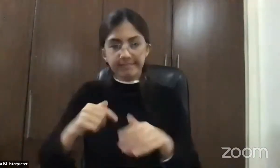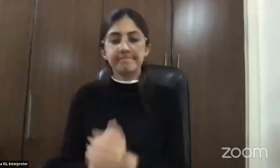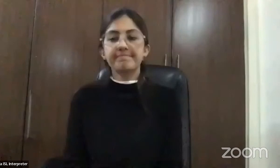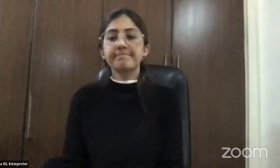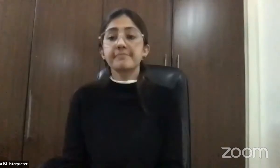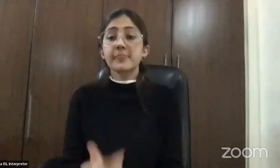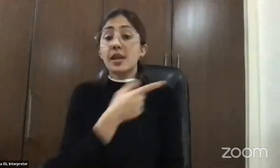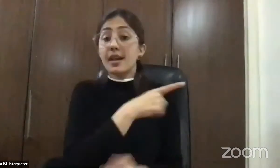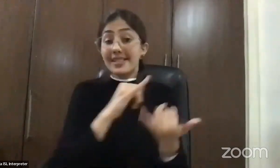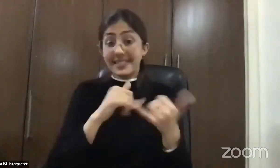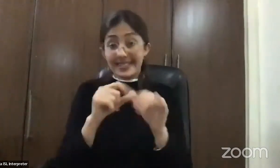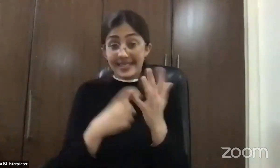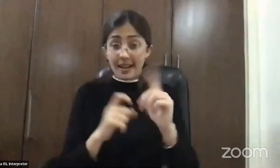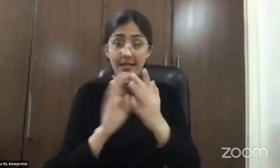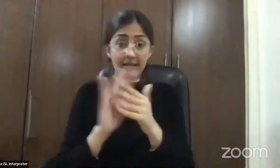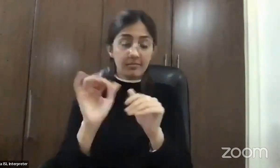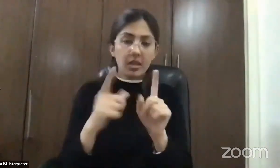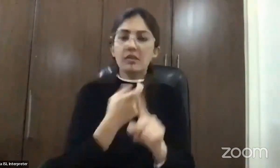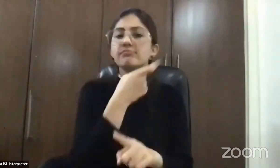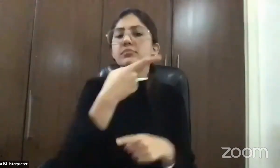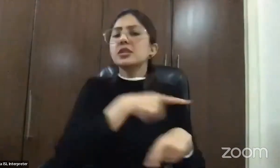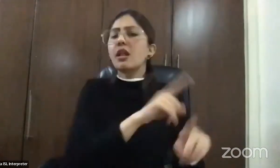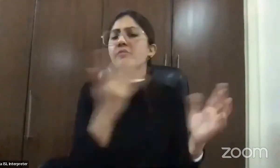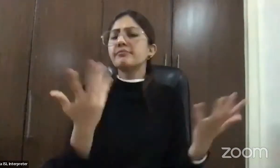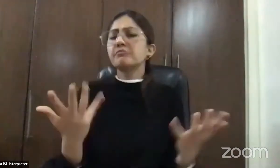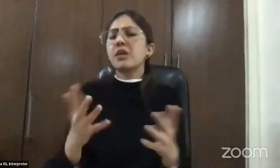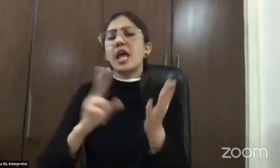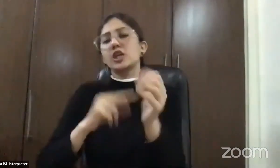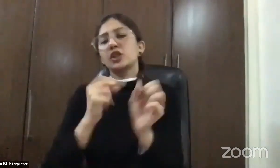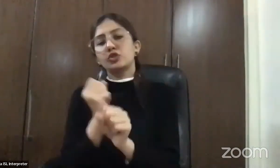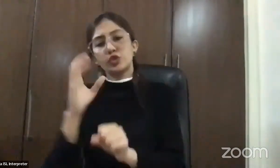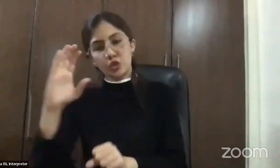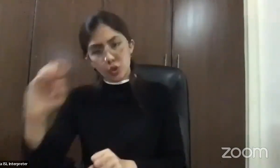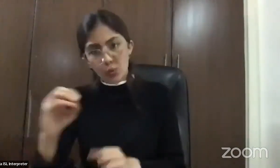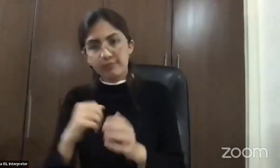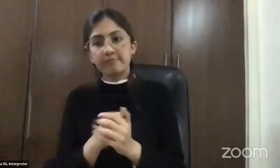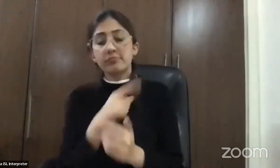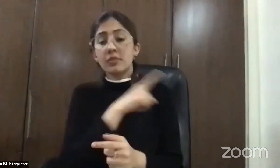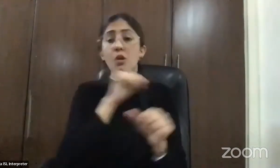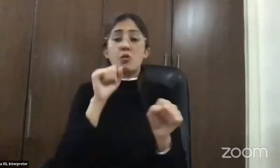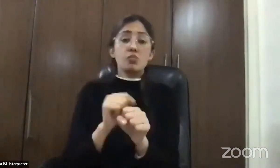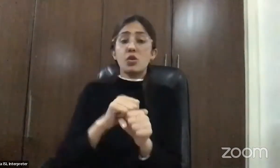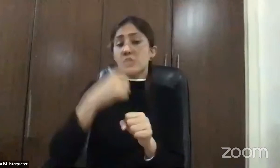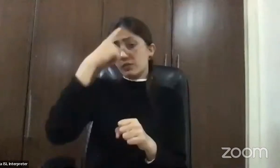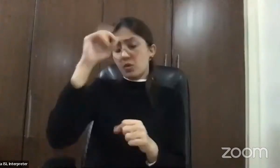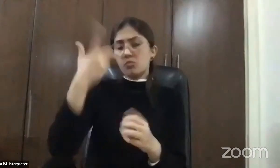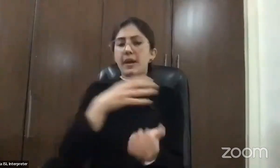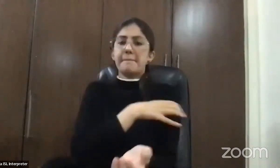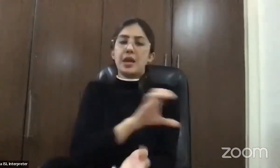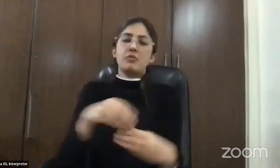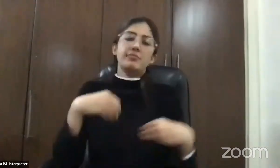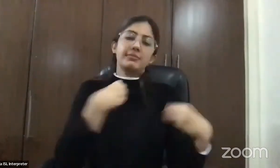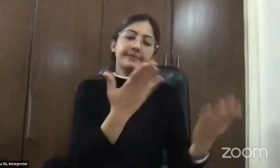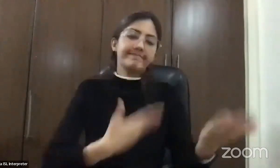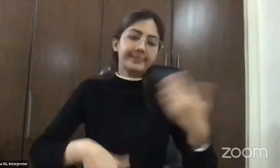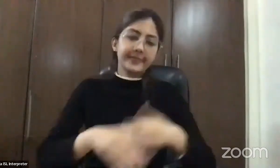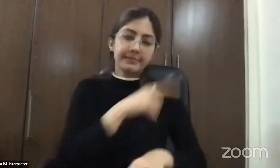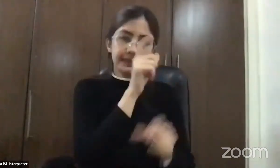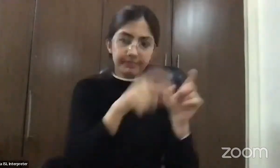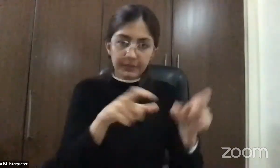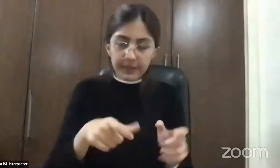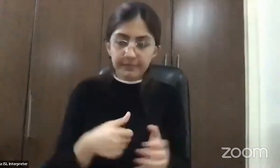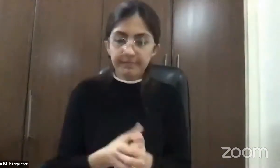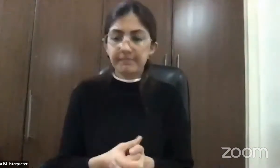Sarthak Educational Trust is an NGO which is working towards the empowerment of persons with disability. Today,